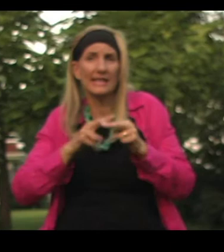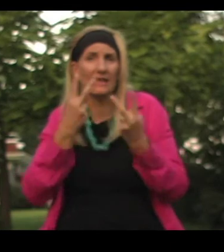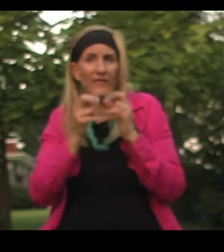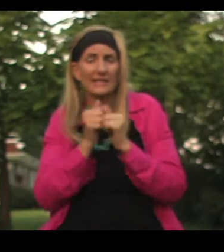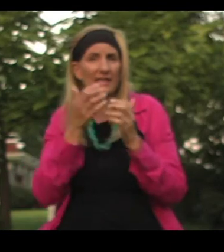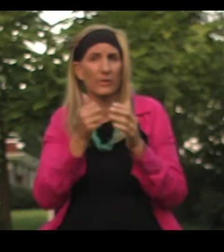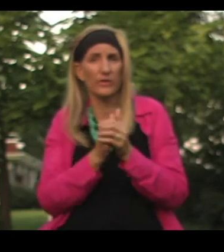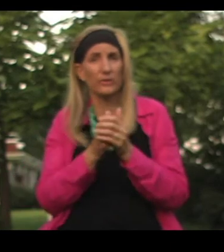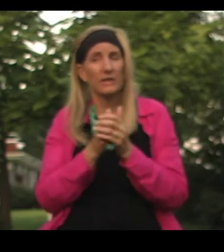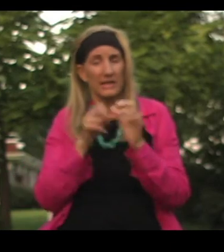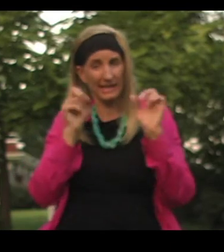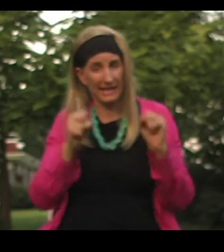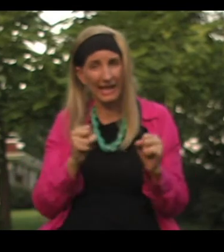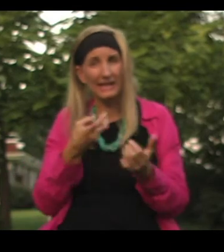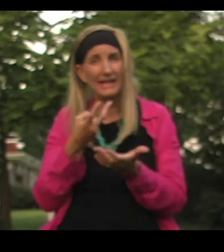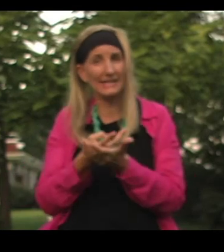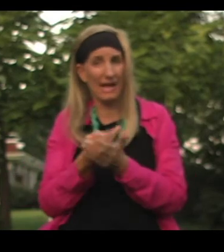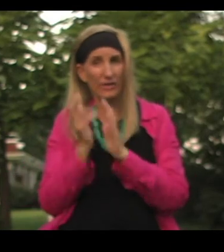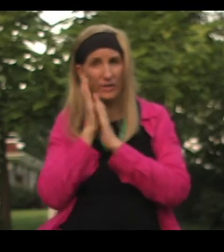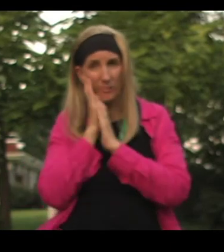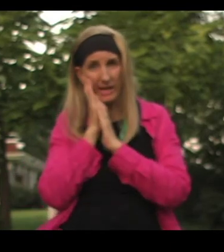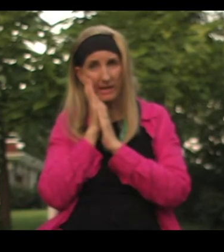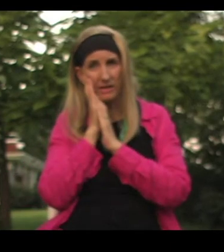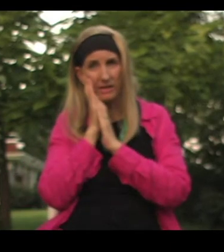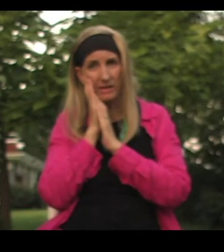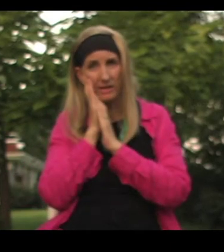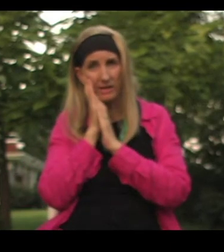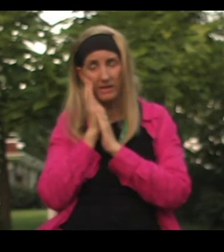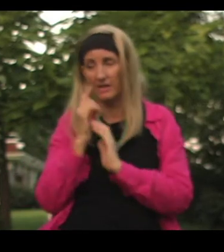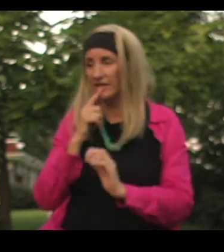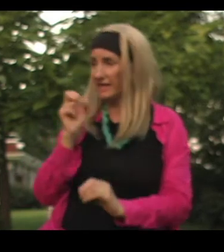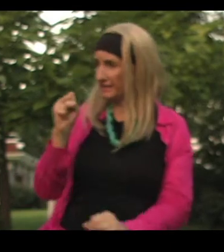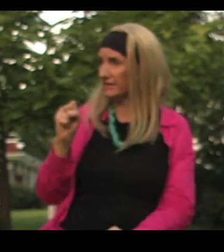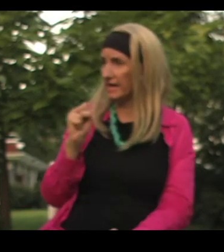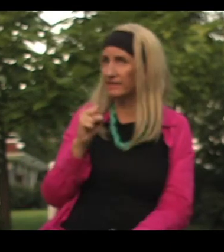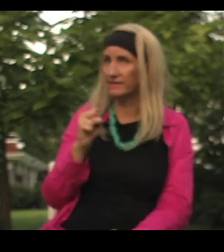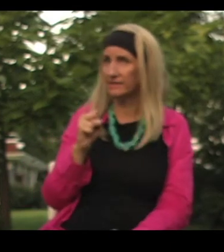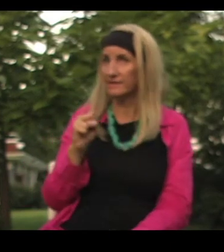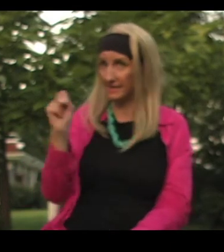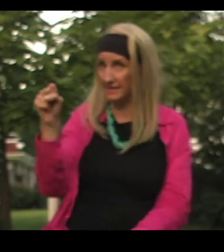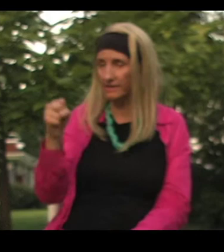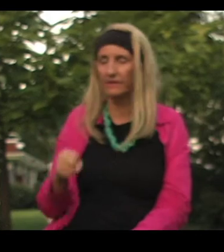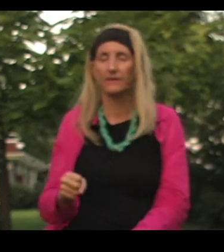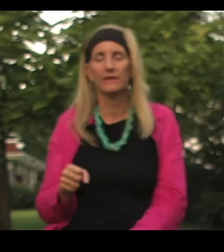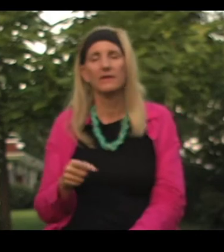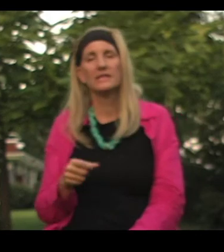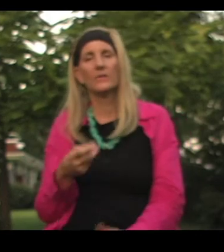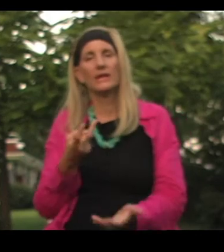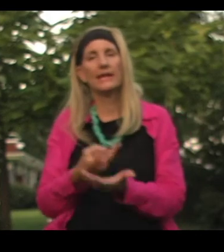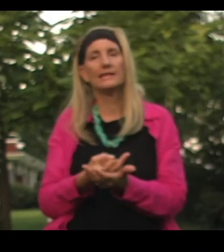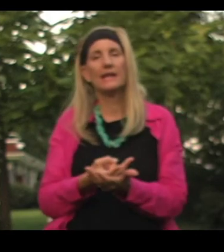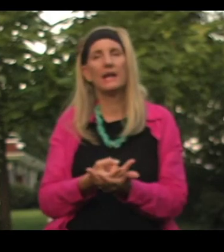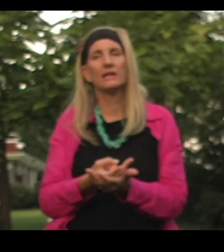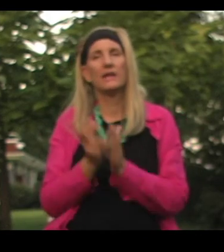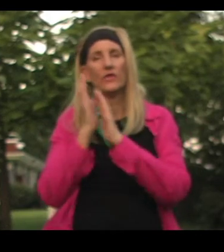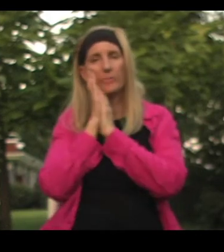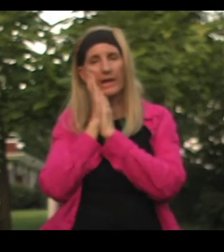and visiting with you. Can I lay down in your bed? And they said, yes, see. So I laid down in their bed,